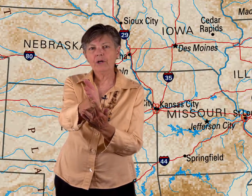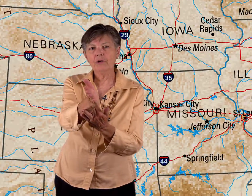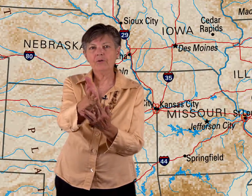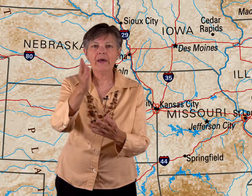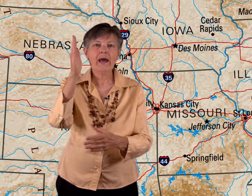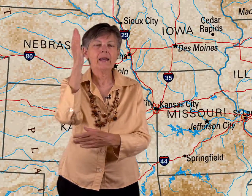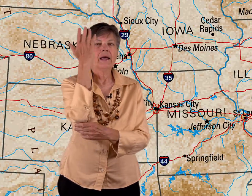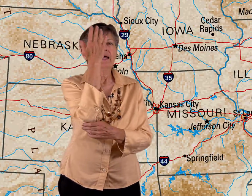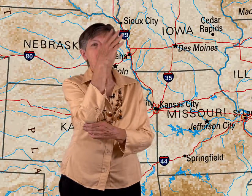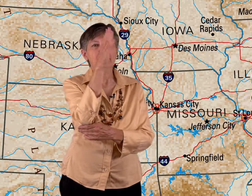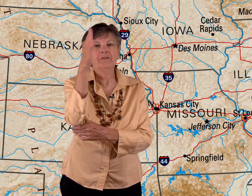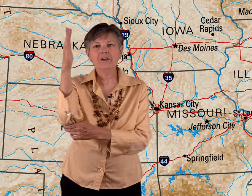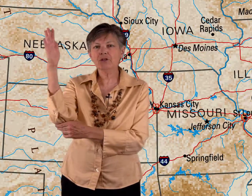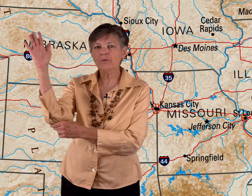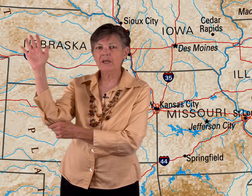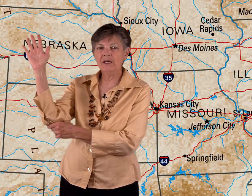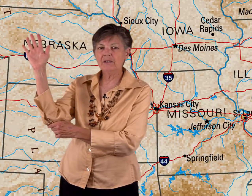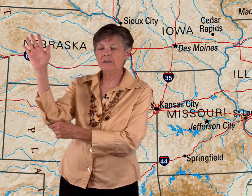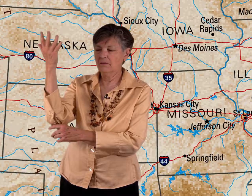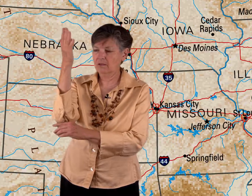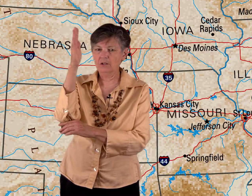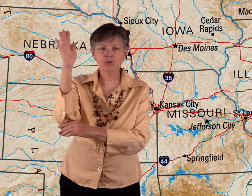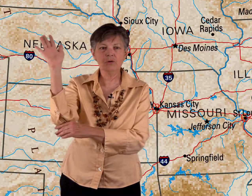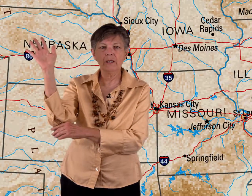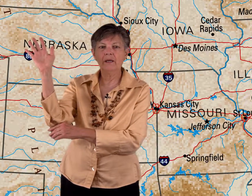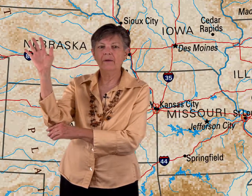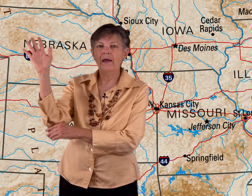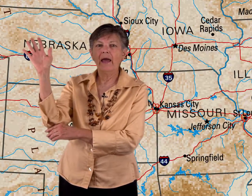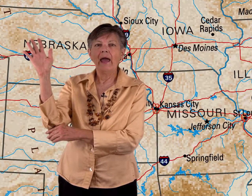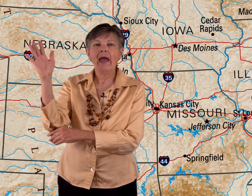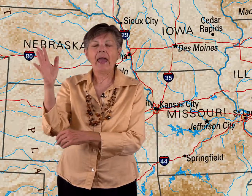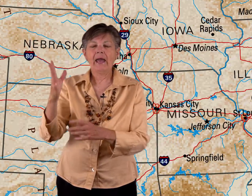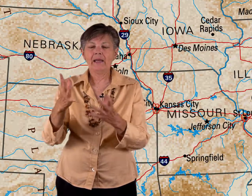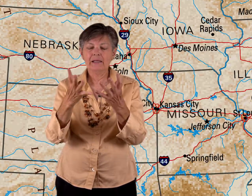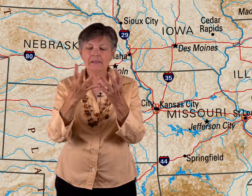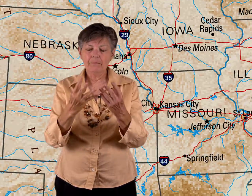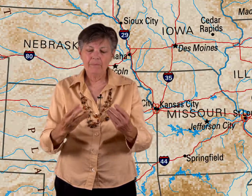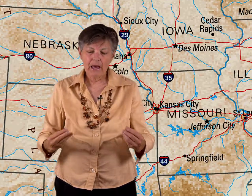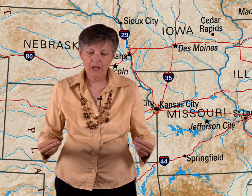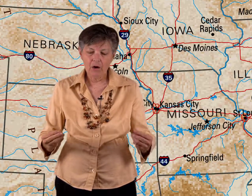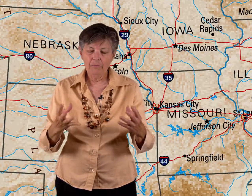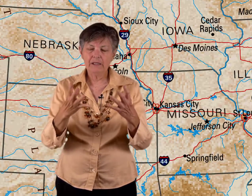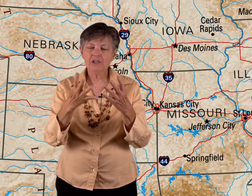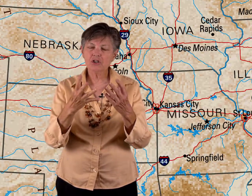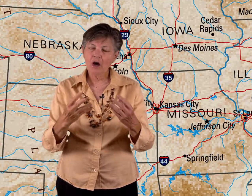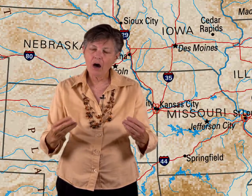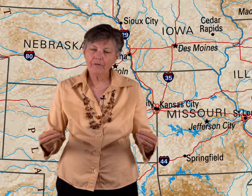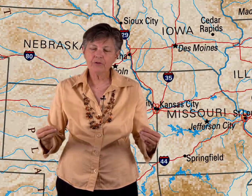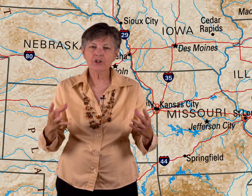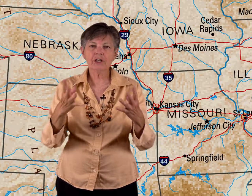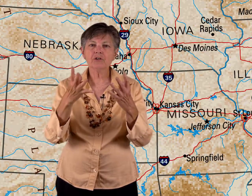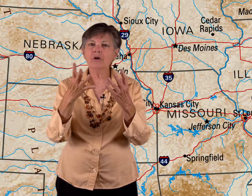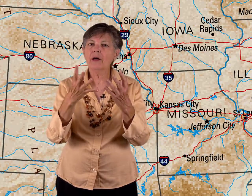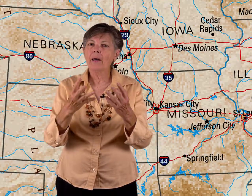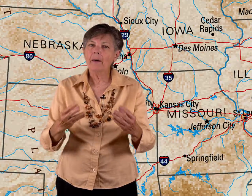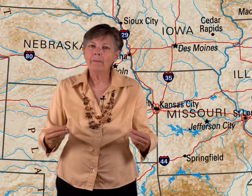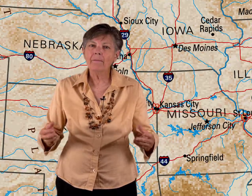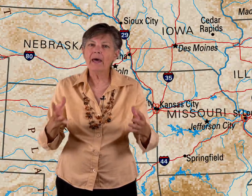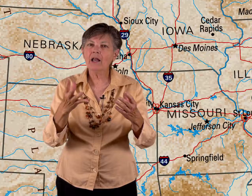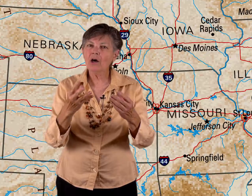do that. Leafy trees, this is tree. And it's mellow, means soft or gentle.